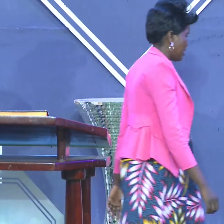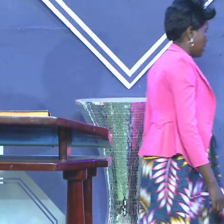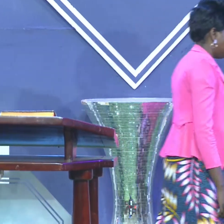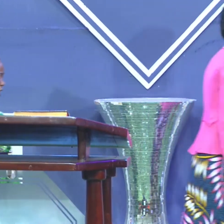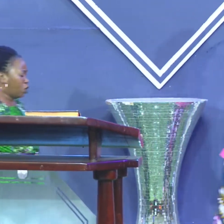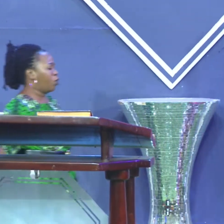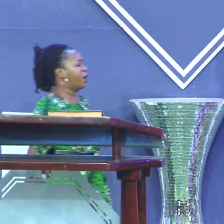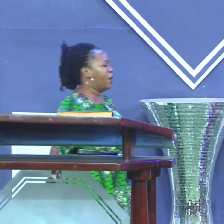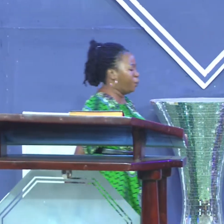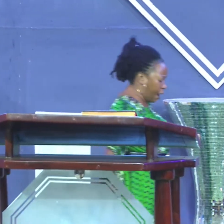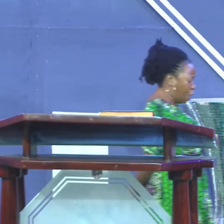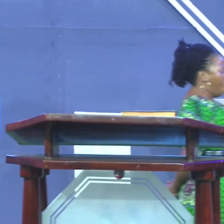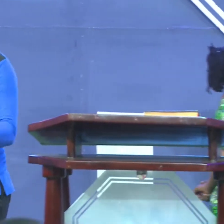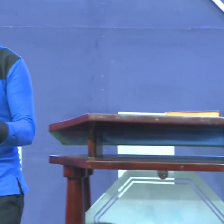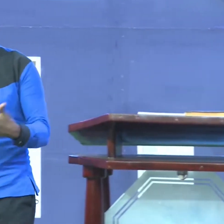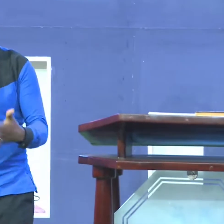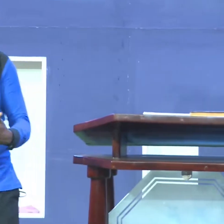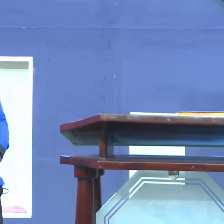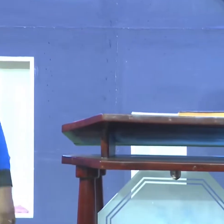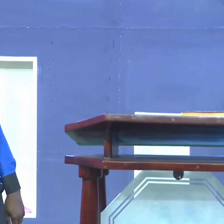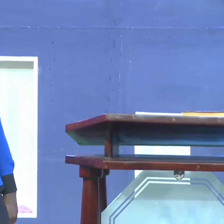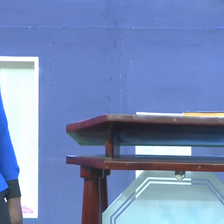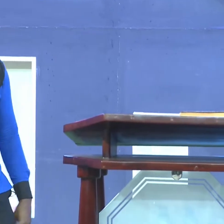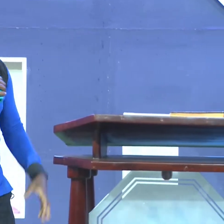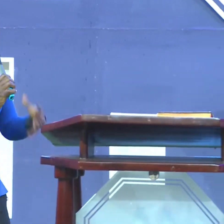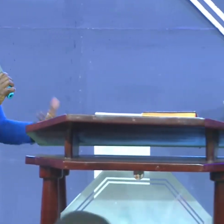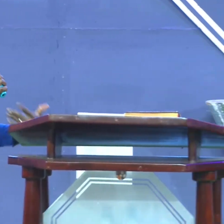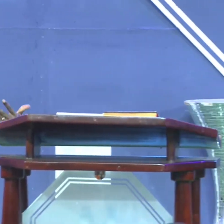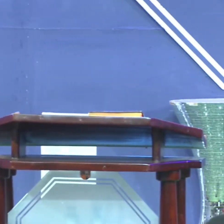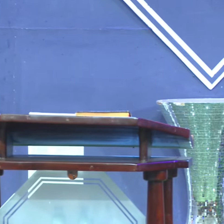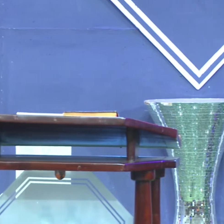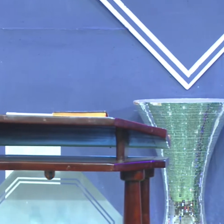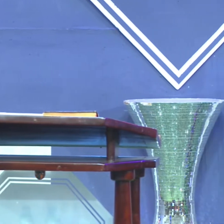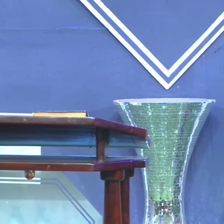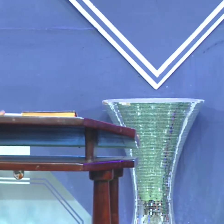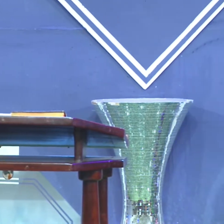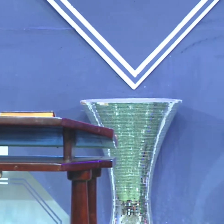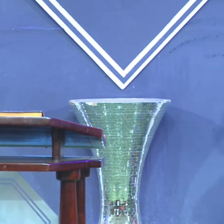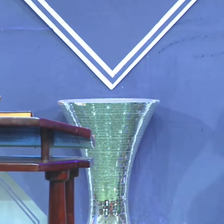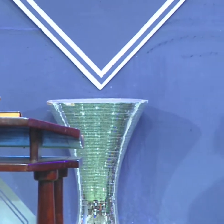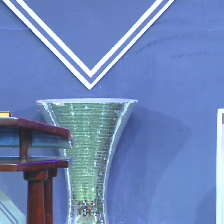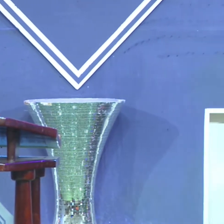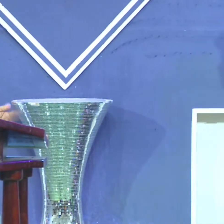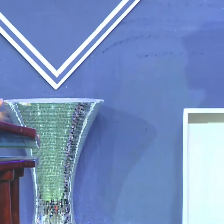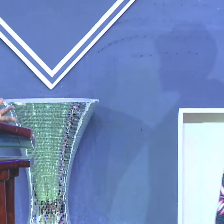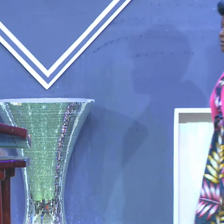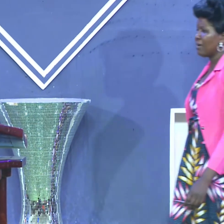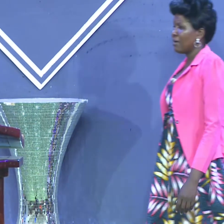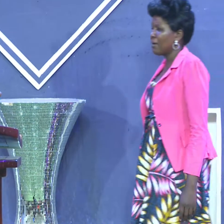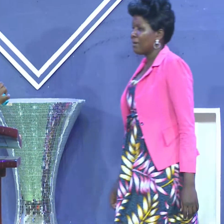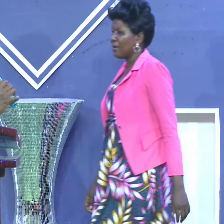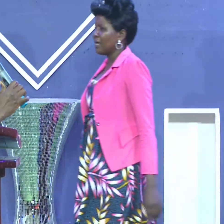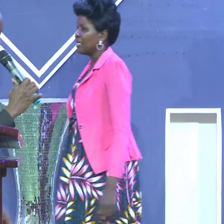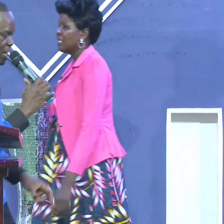Kabaka in 7 to 9. And show what a Molinia Yeso. Tata Waliwaba never see it doing what day. Tata Waliwaba